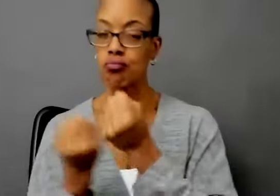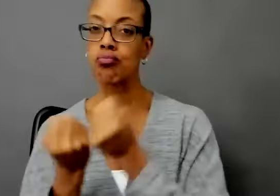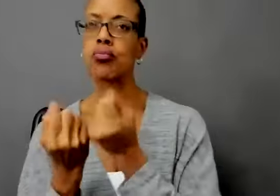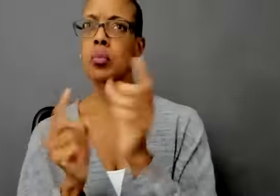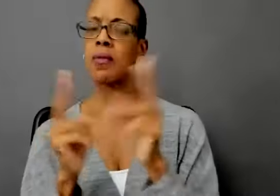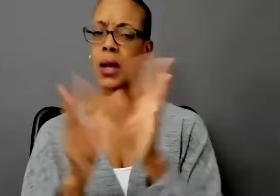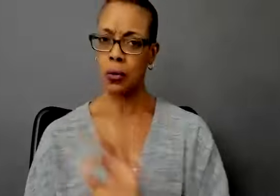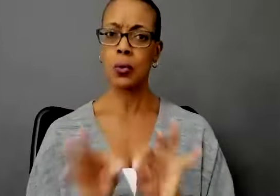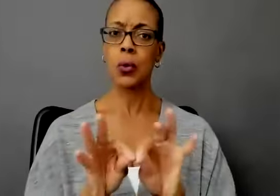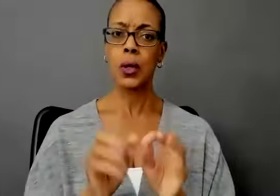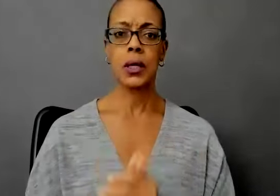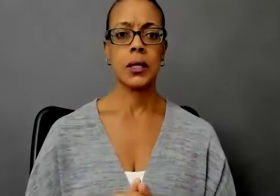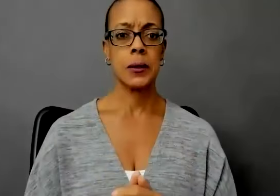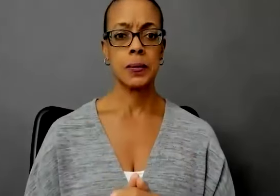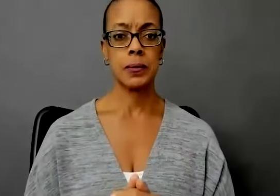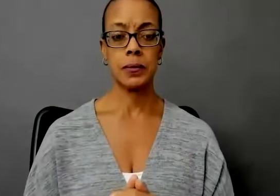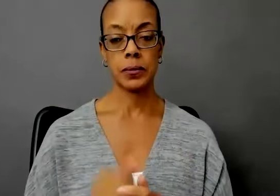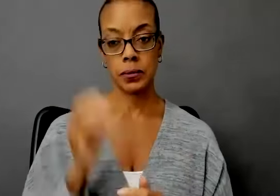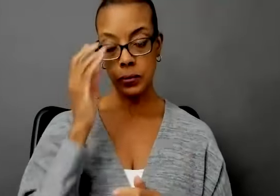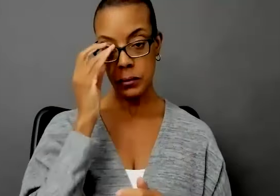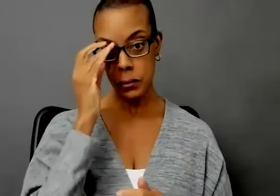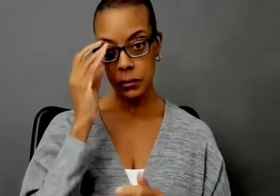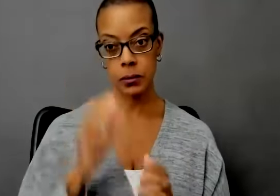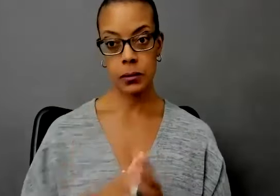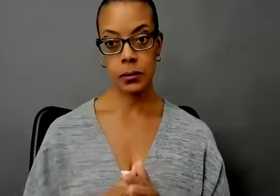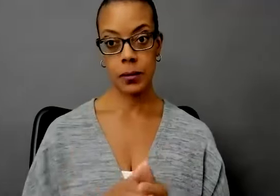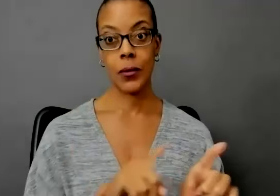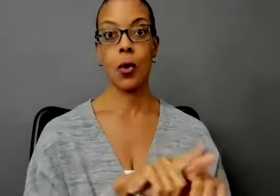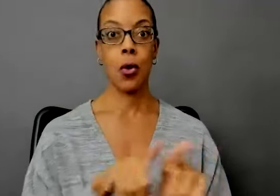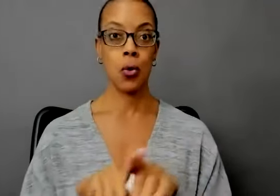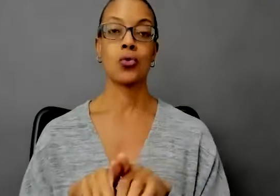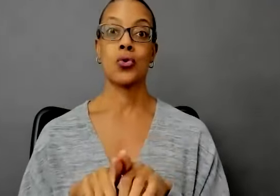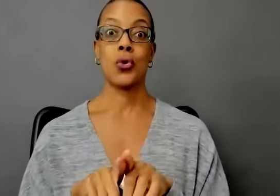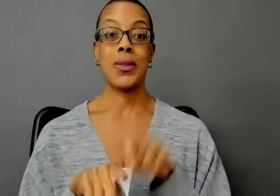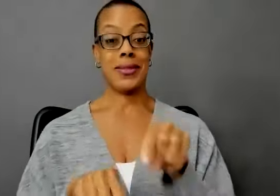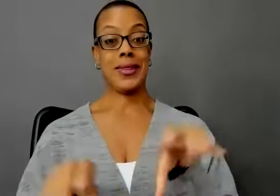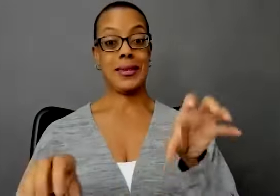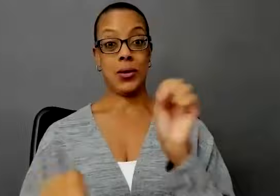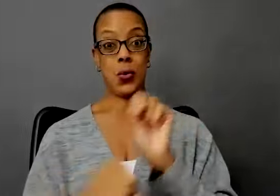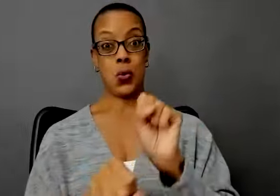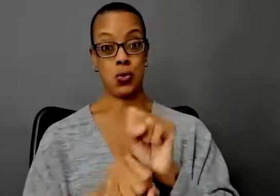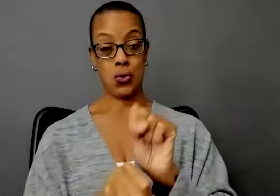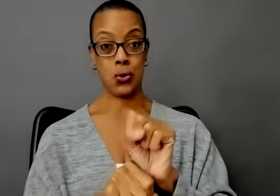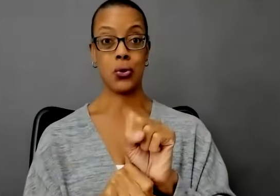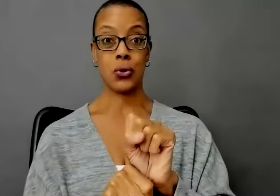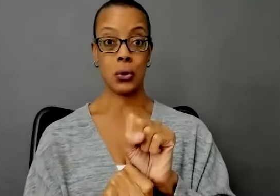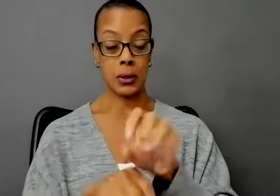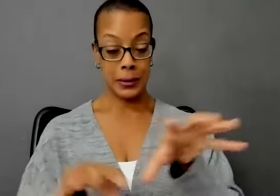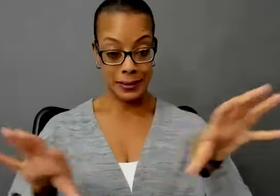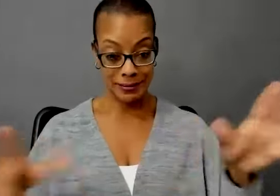know, I would do no justice when we talk about all of this work, and, you know, creating the networks and